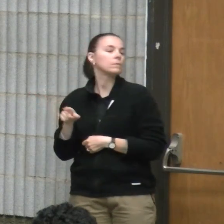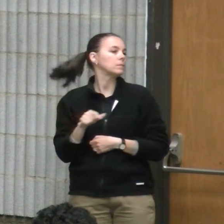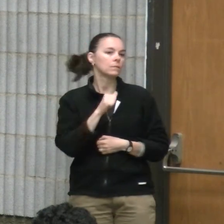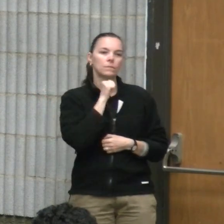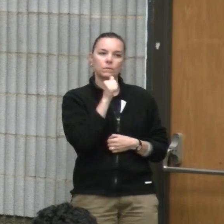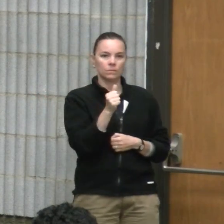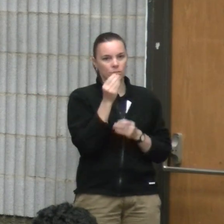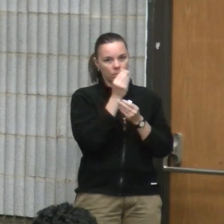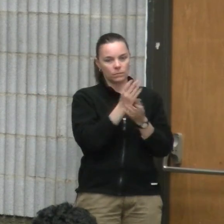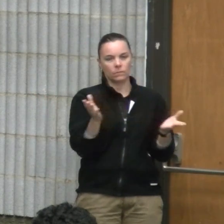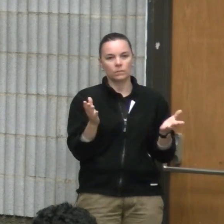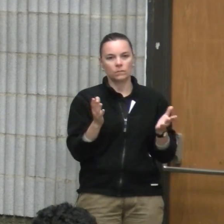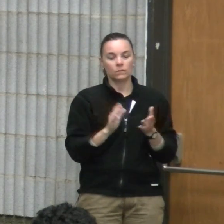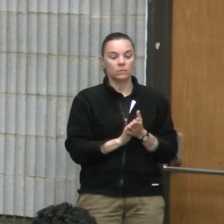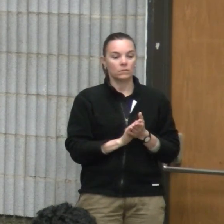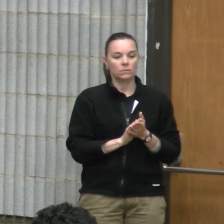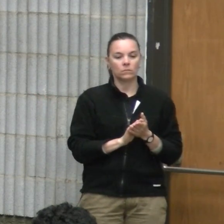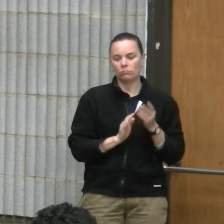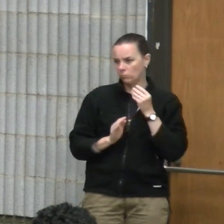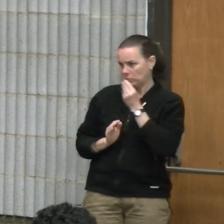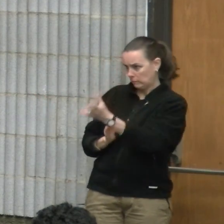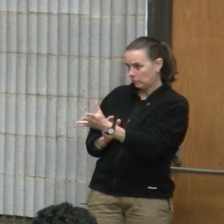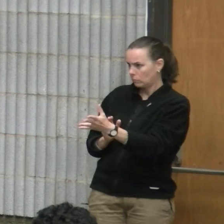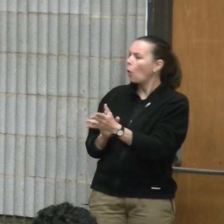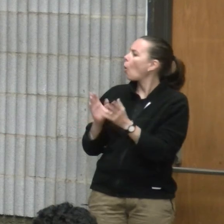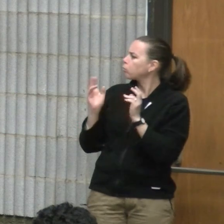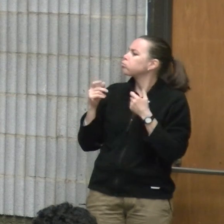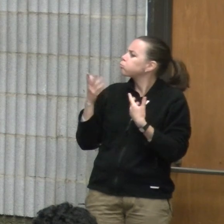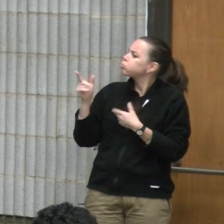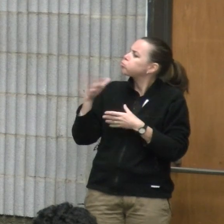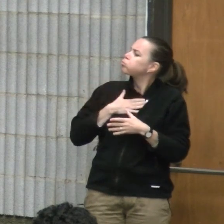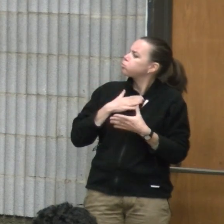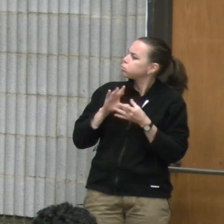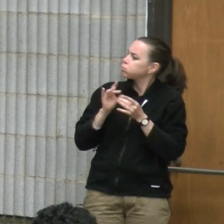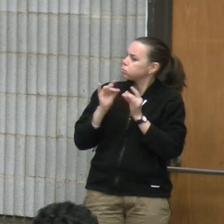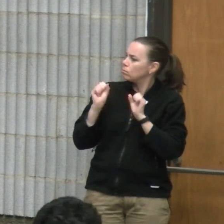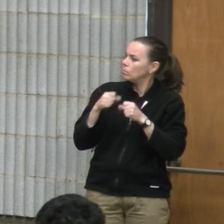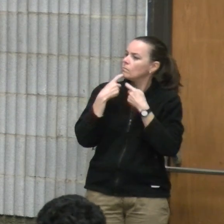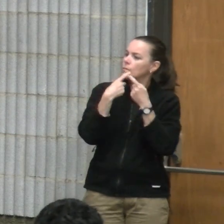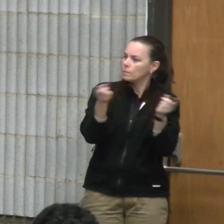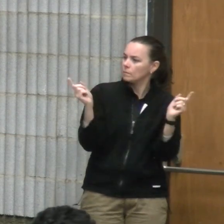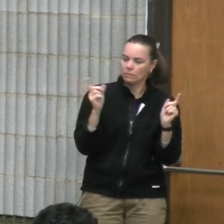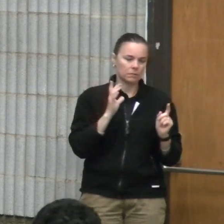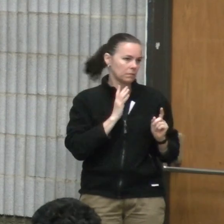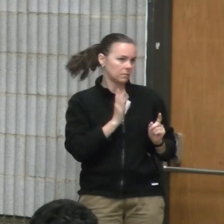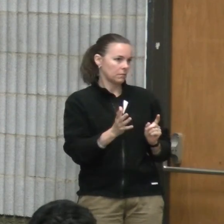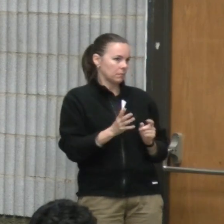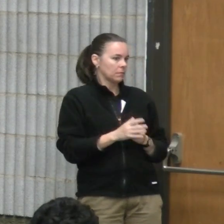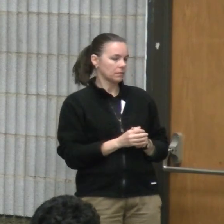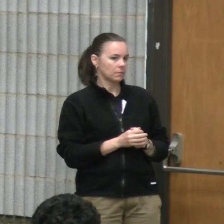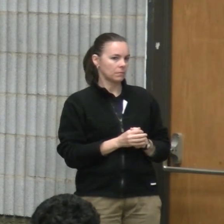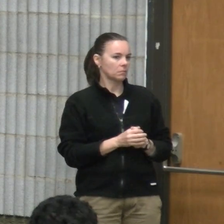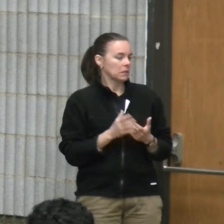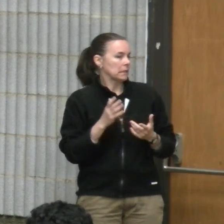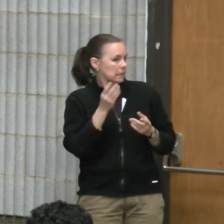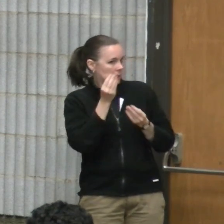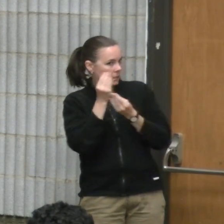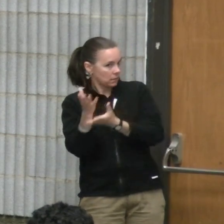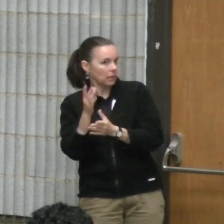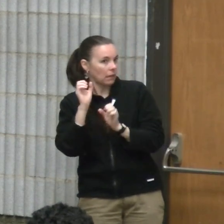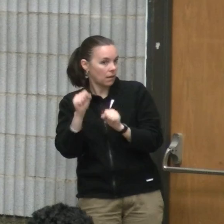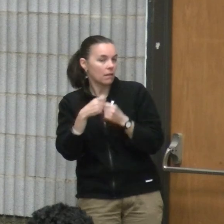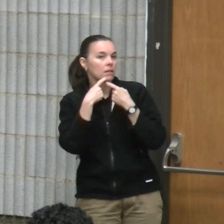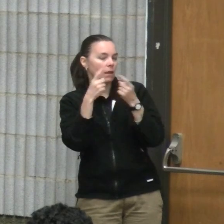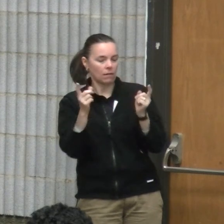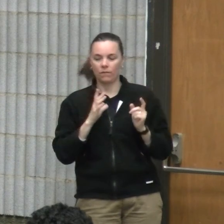course, you receive explicit permission from that person. The same applies when you're sharing